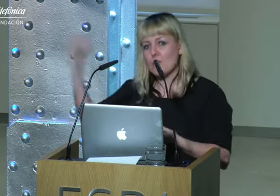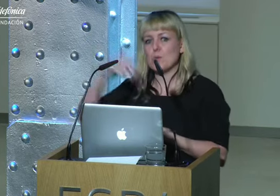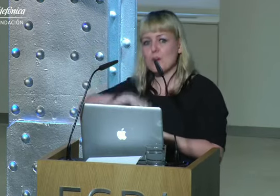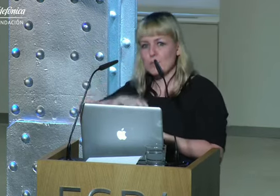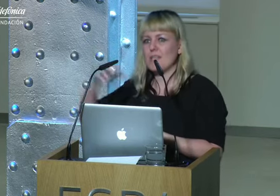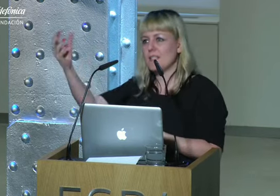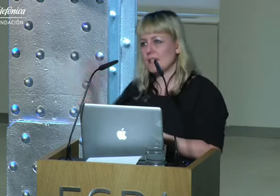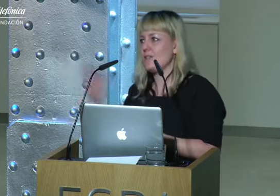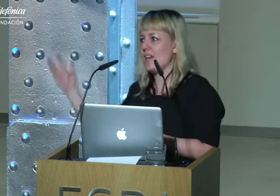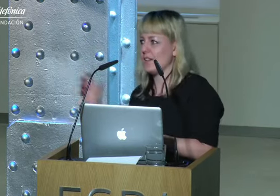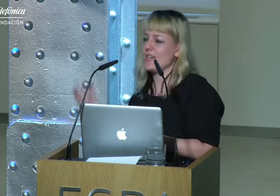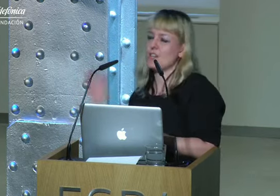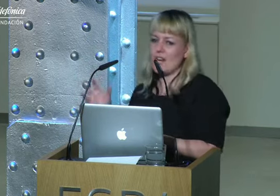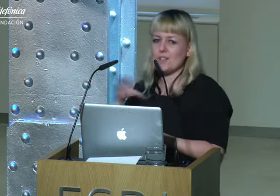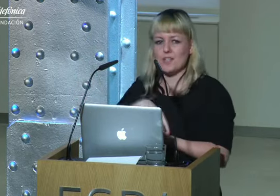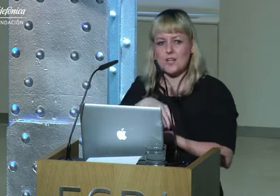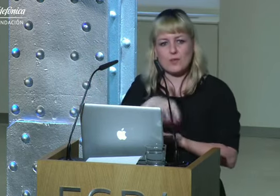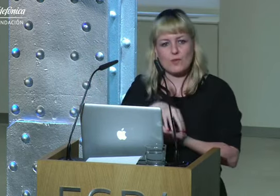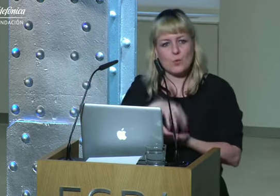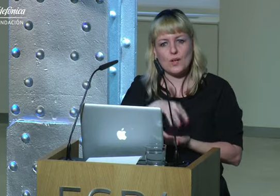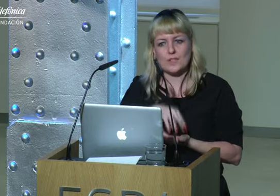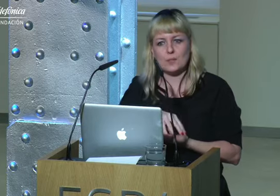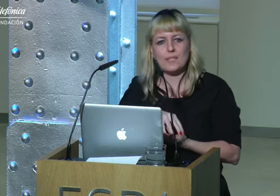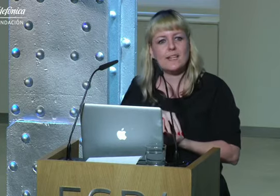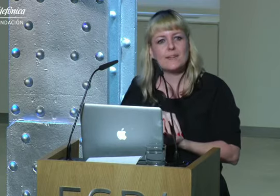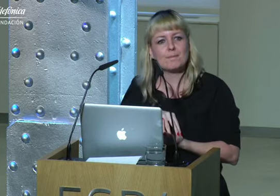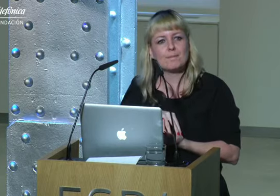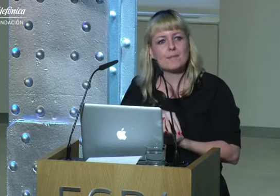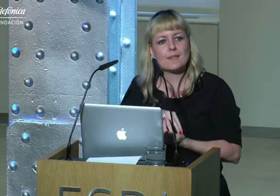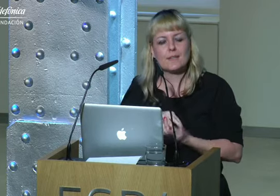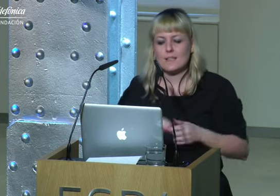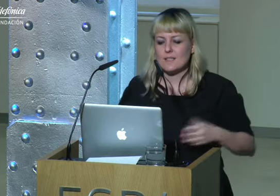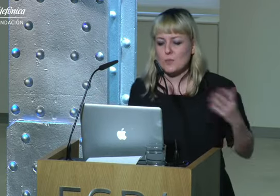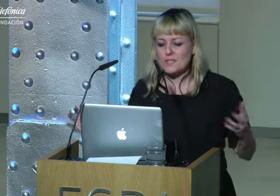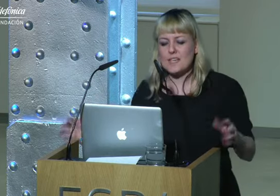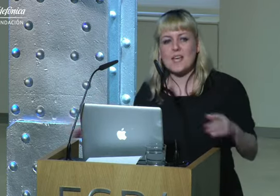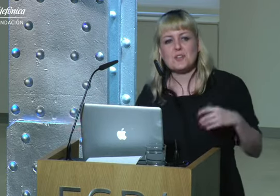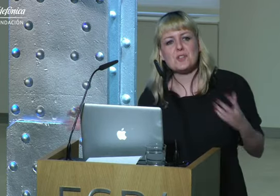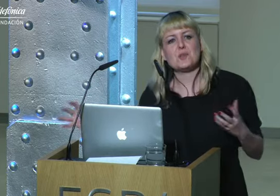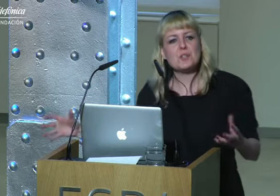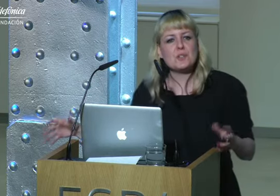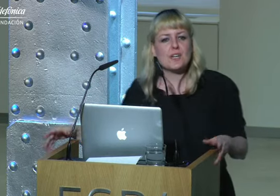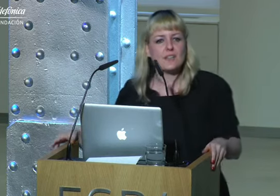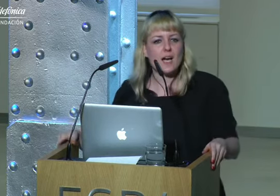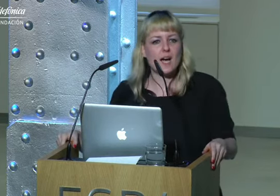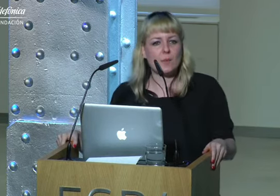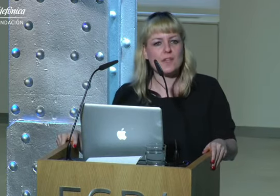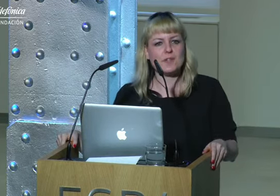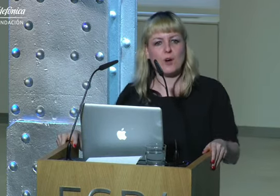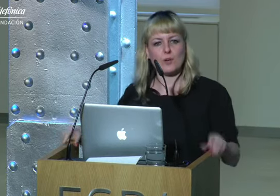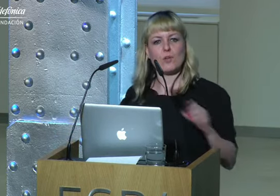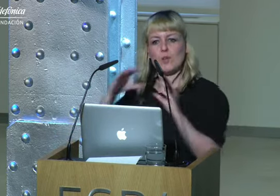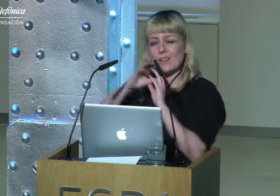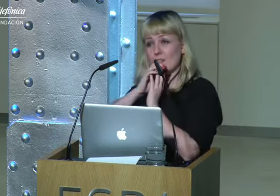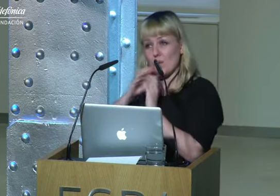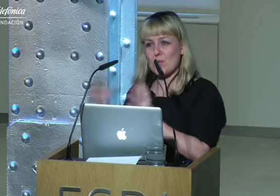How it was being delivered out there changed the nature of the work at the beginning. So once again, distribution is